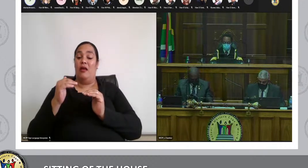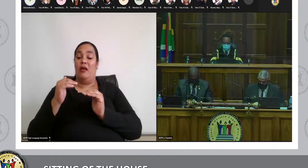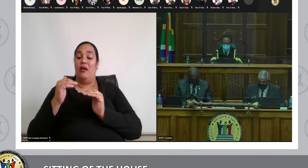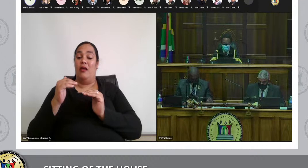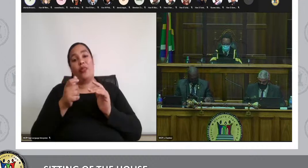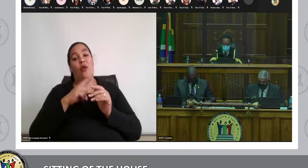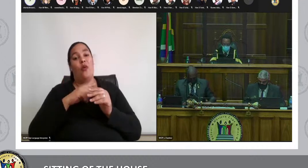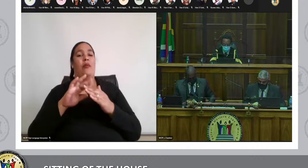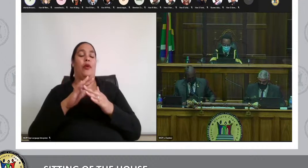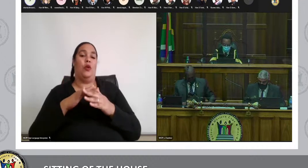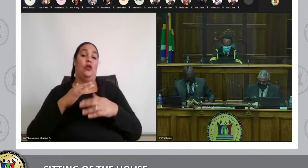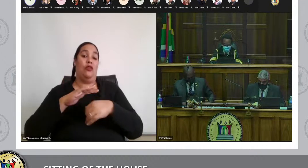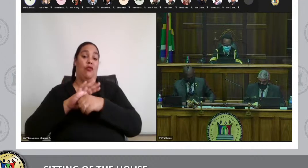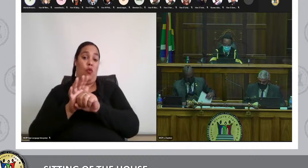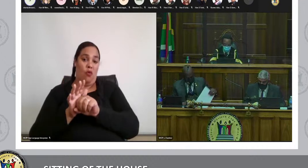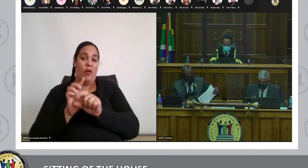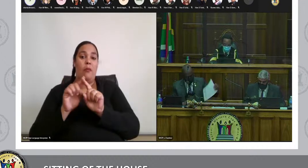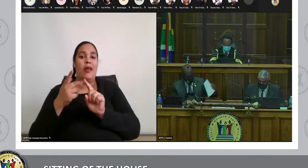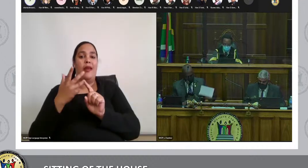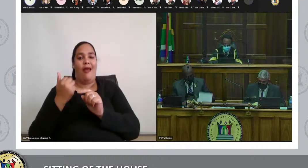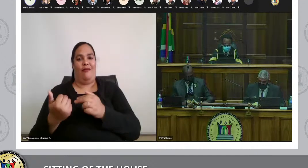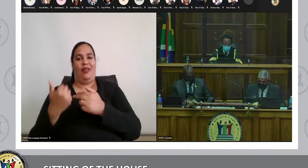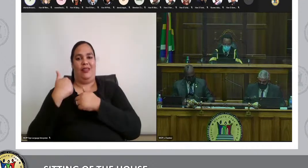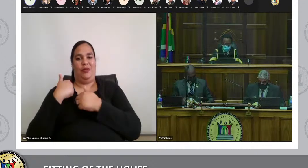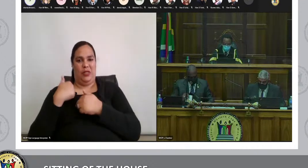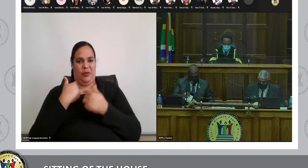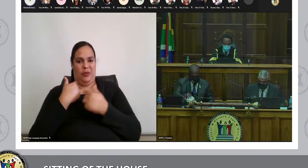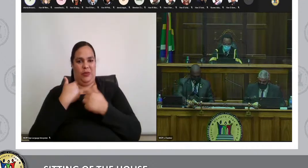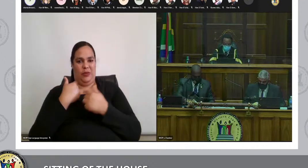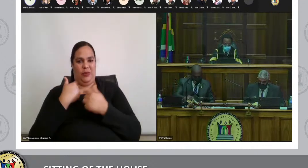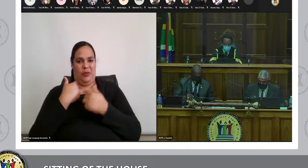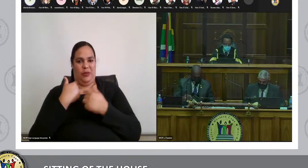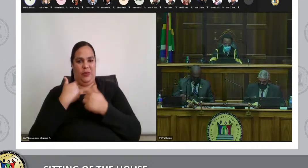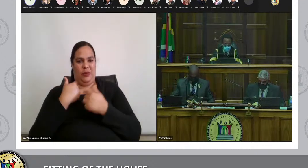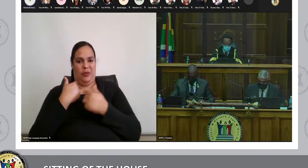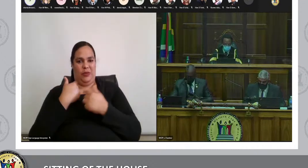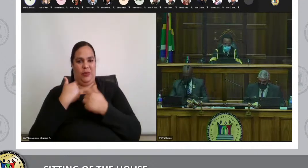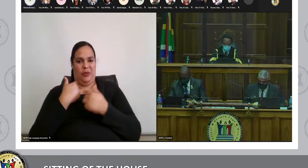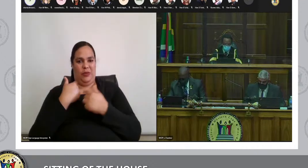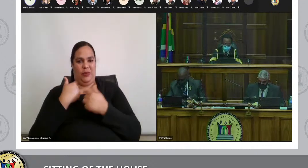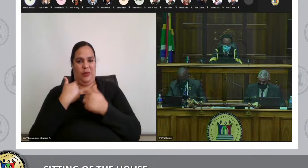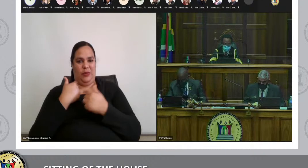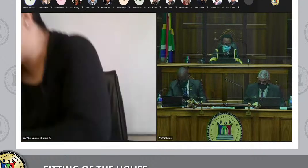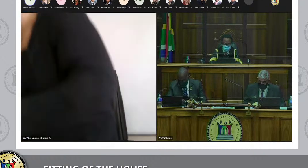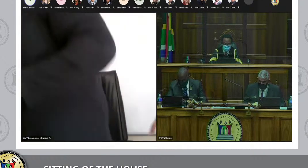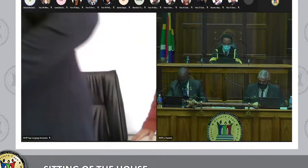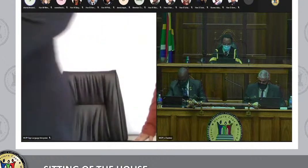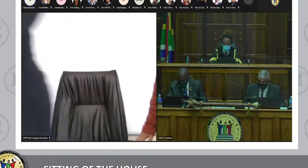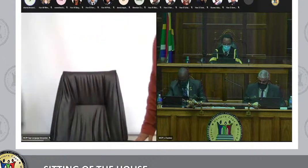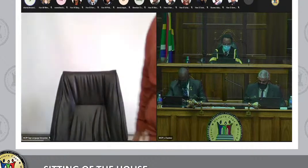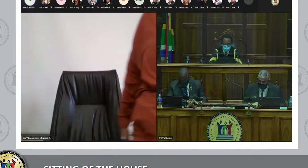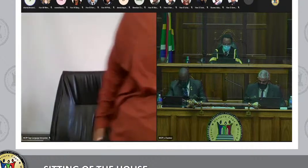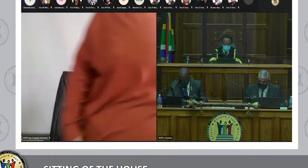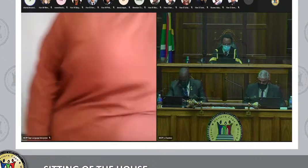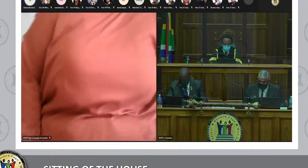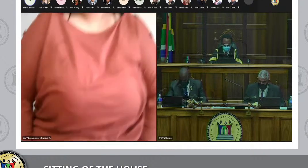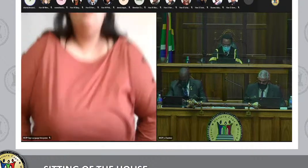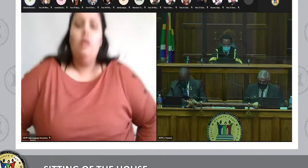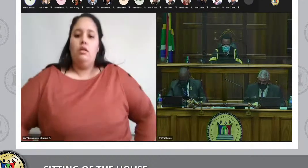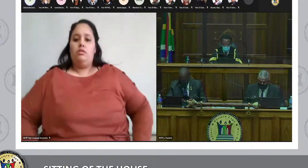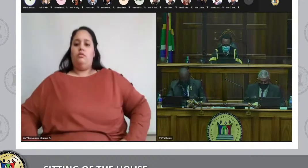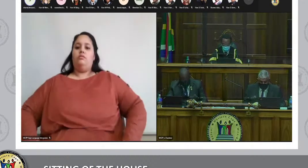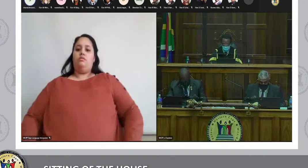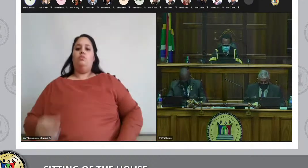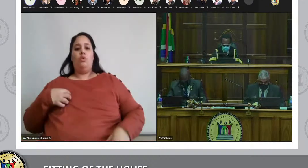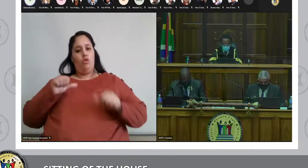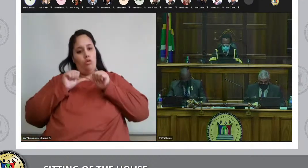to COVID-19, we have a responsibility as a whole of society to remain vigilant, to take the signs of